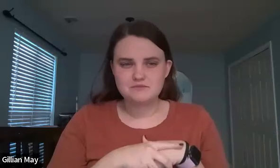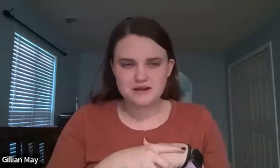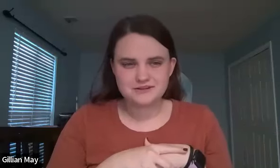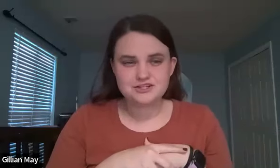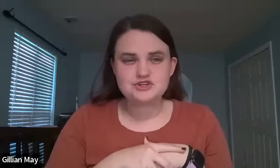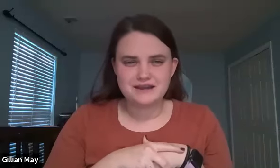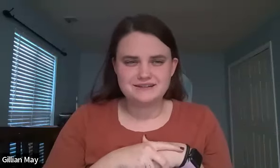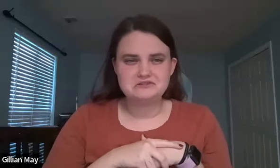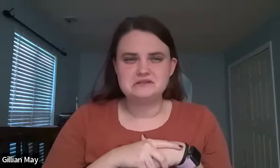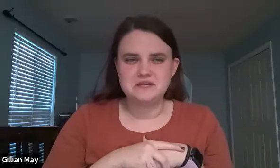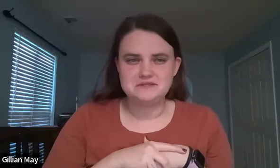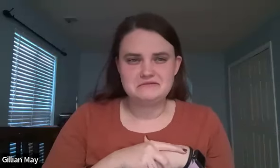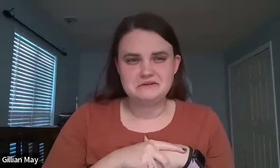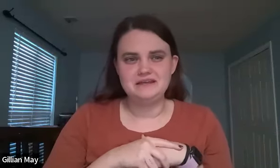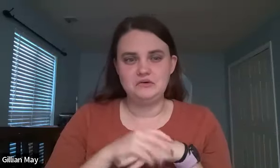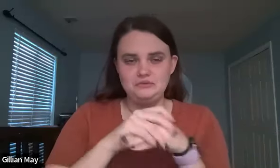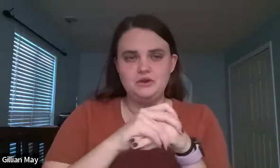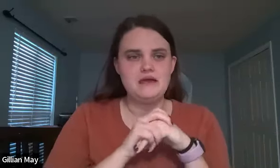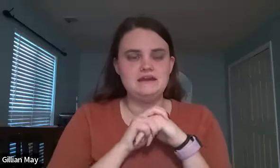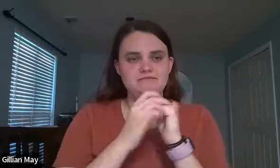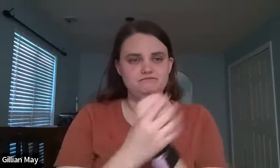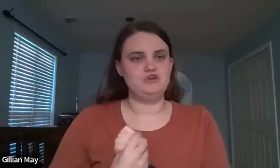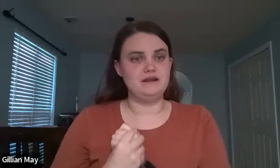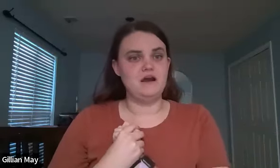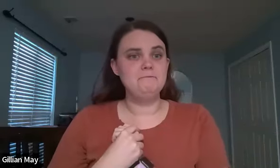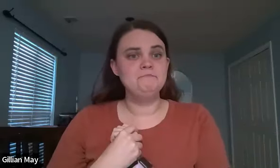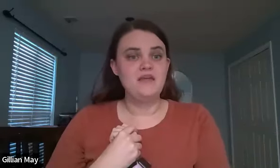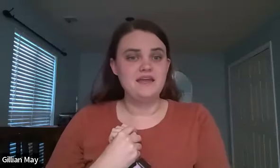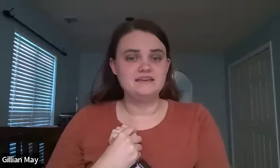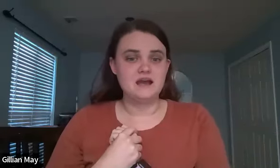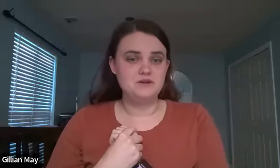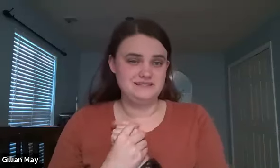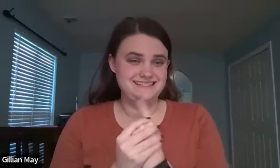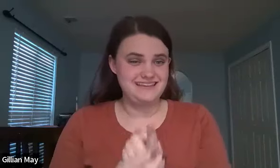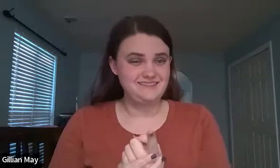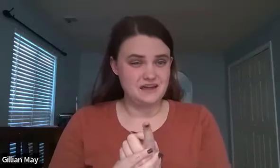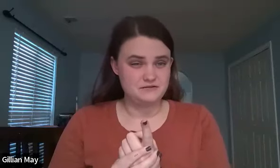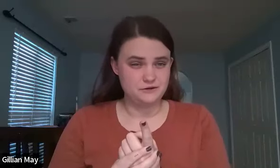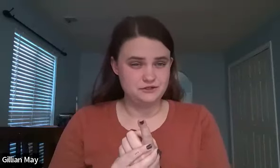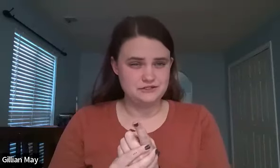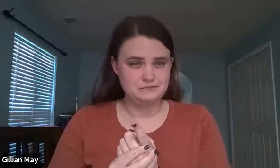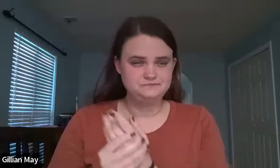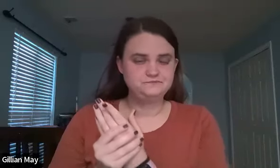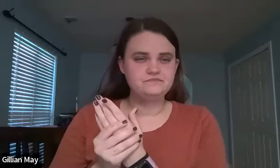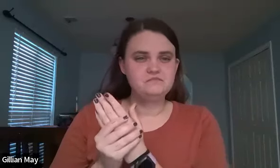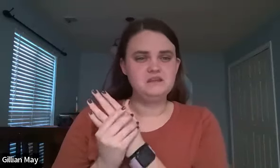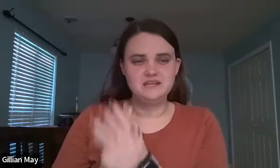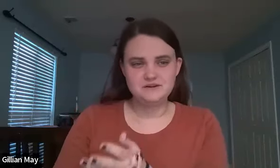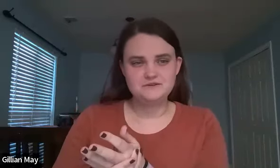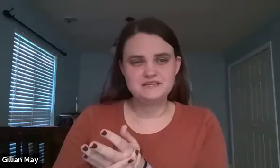what I'm going to try to do, sometimes I forget and I'll go ahead and I try to not, is I'm going to say the letter first, give it a few seconds